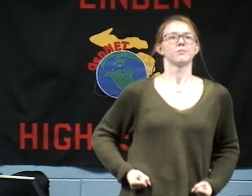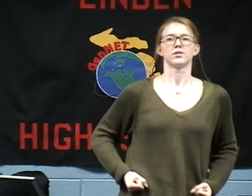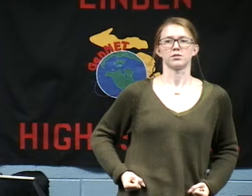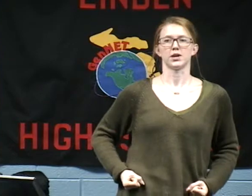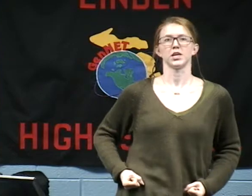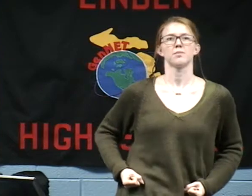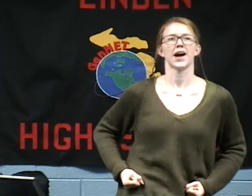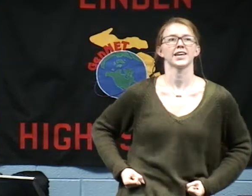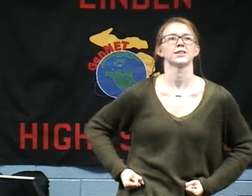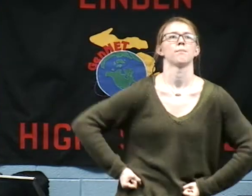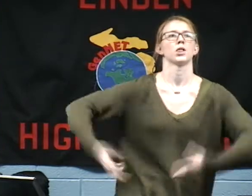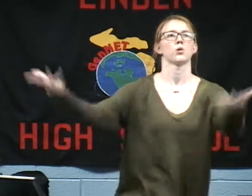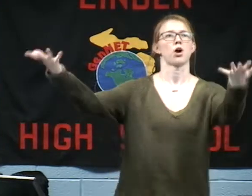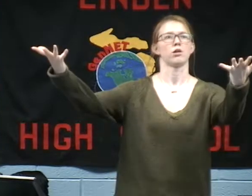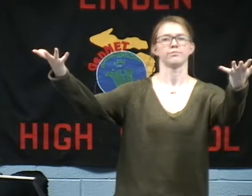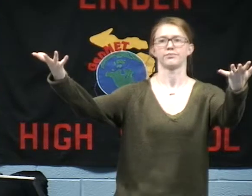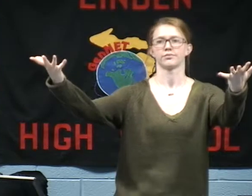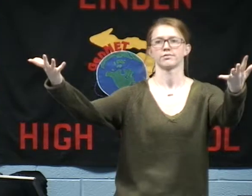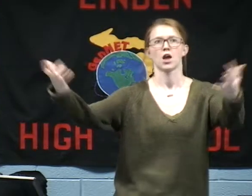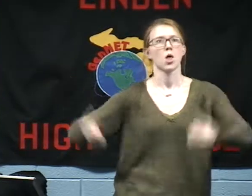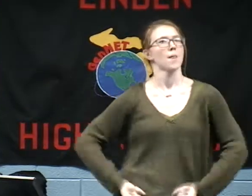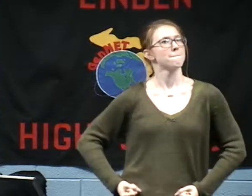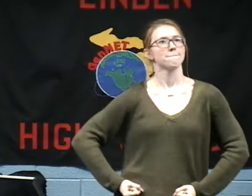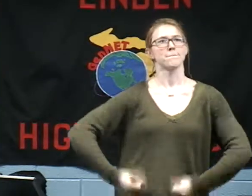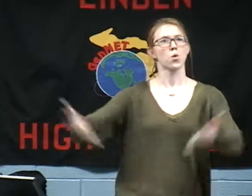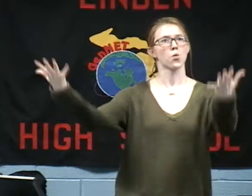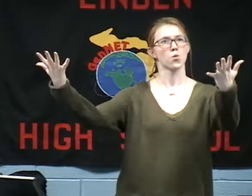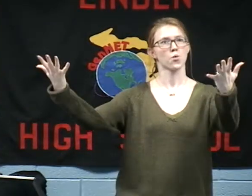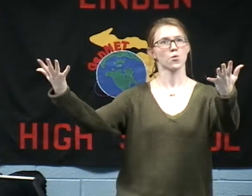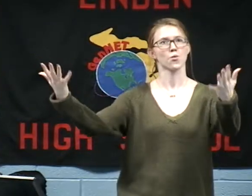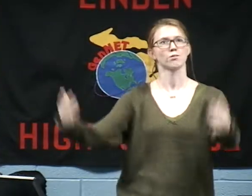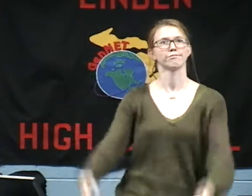There's money in your pockets, blow it all. Oh.